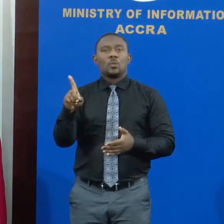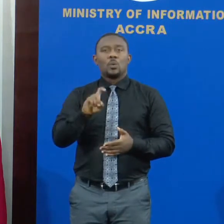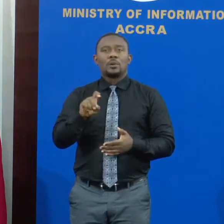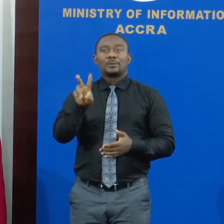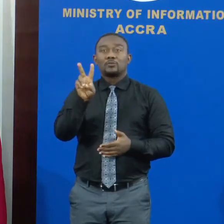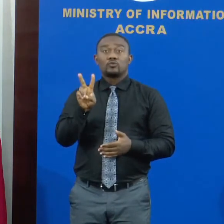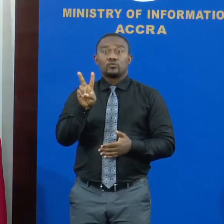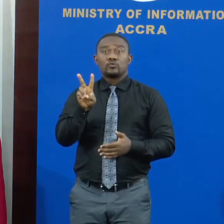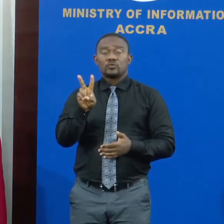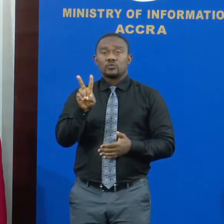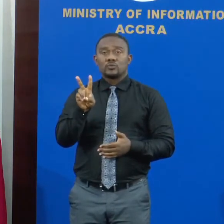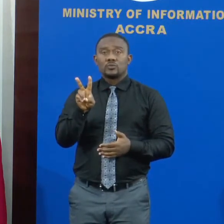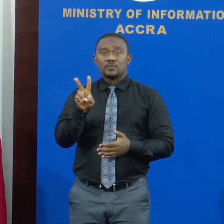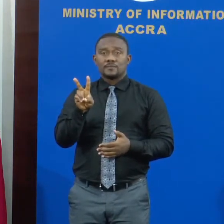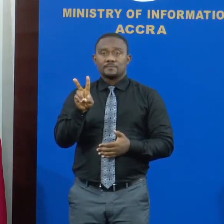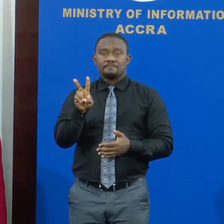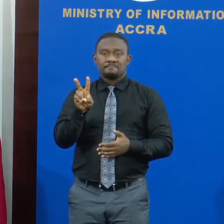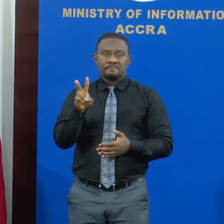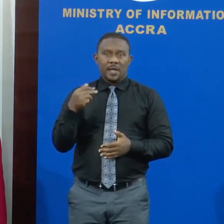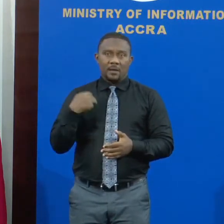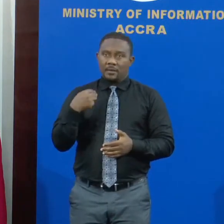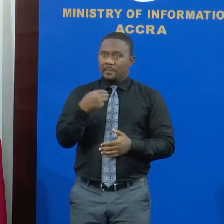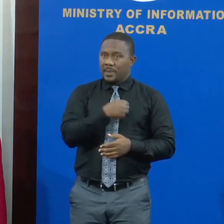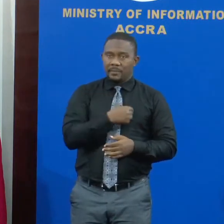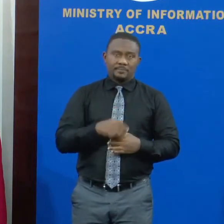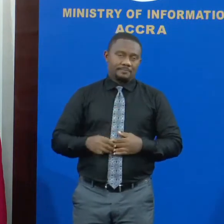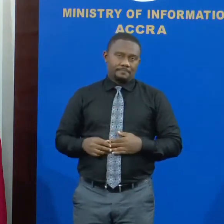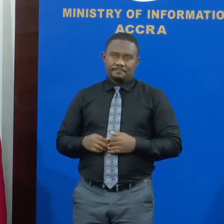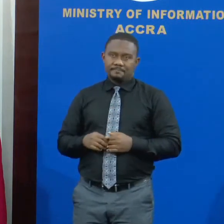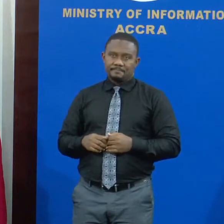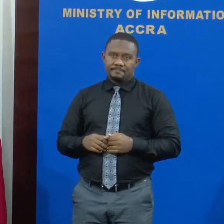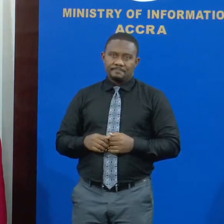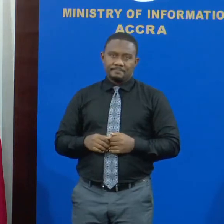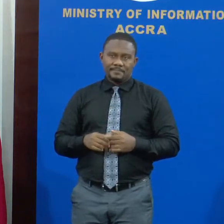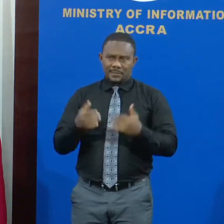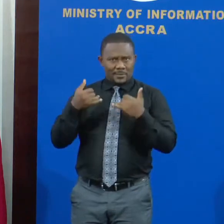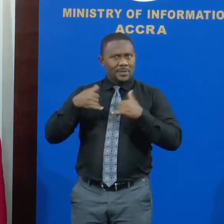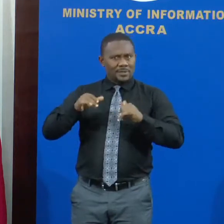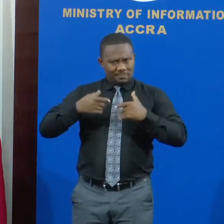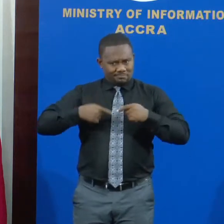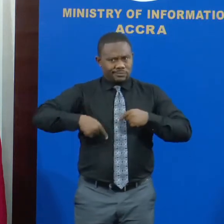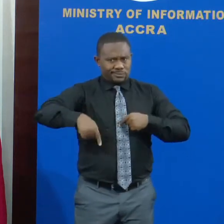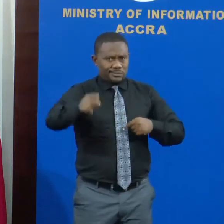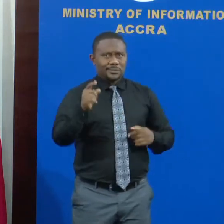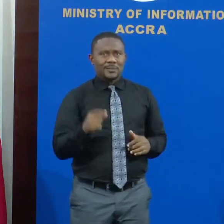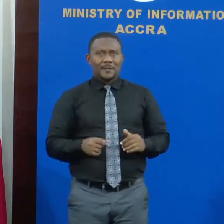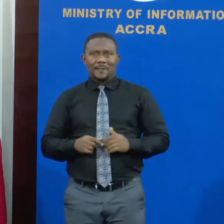510,102 of our members, and it's still ongoing.